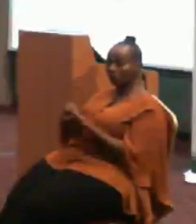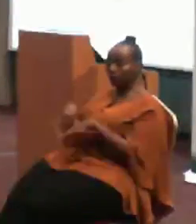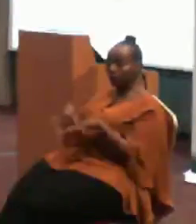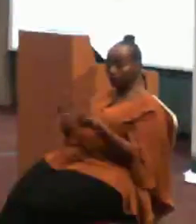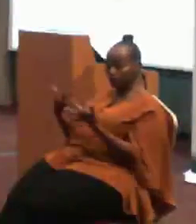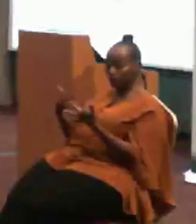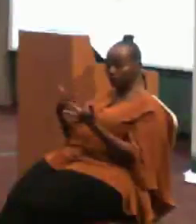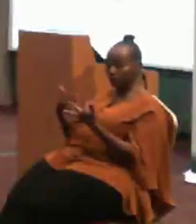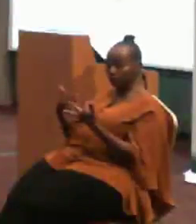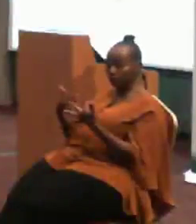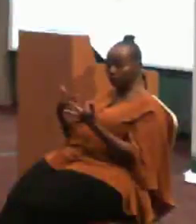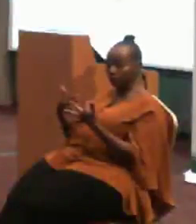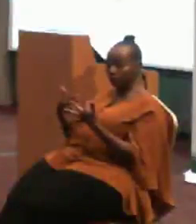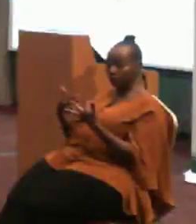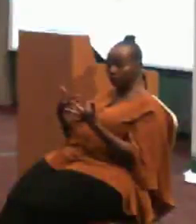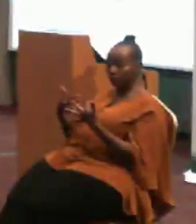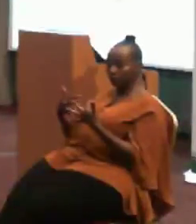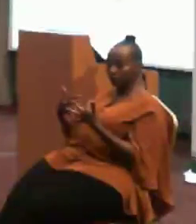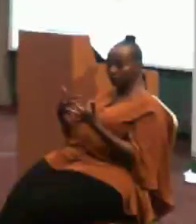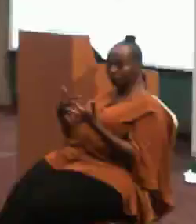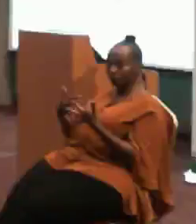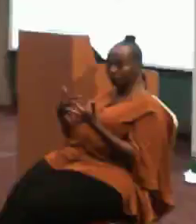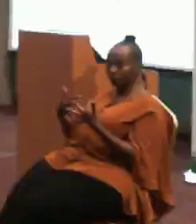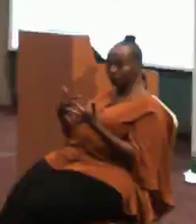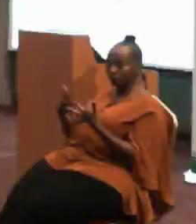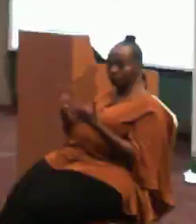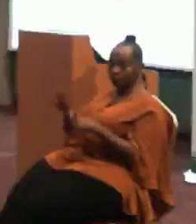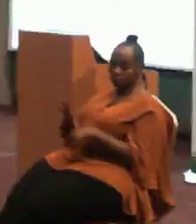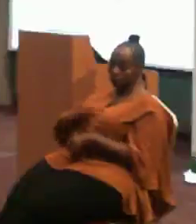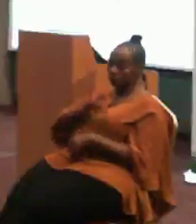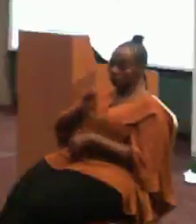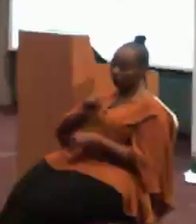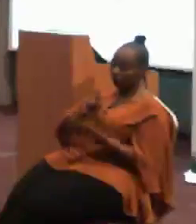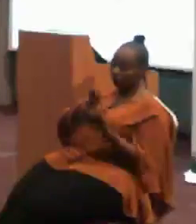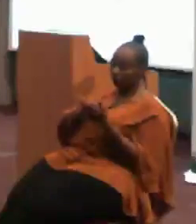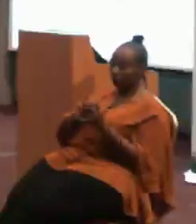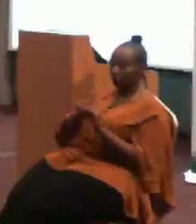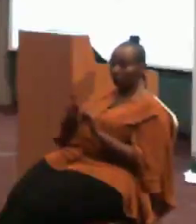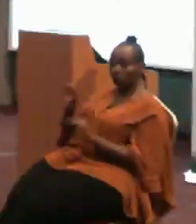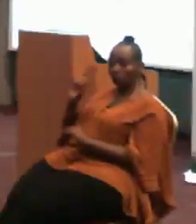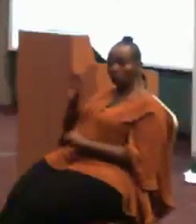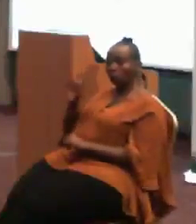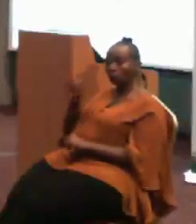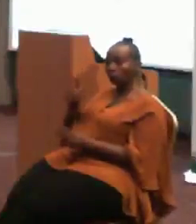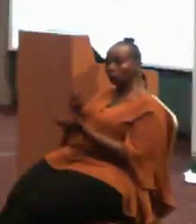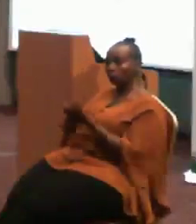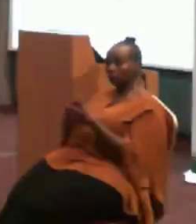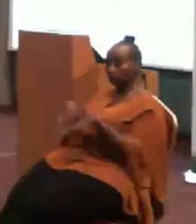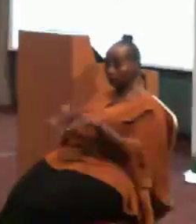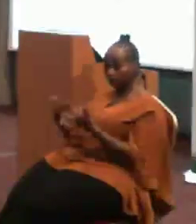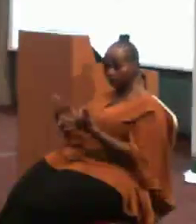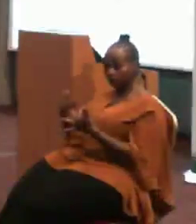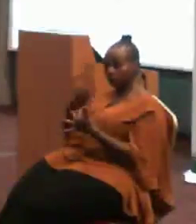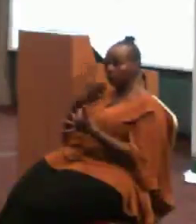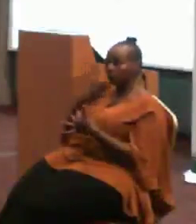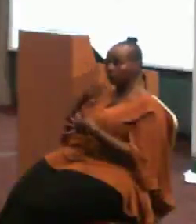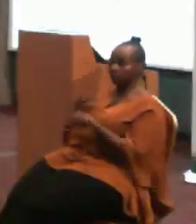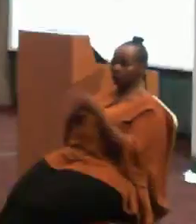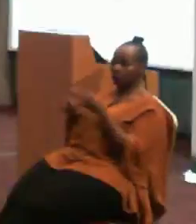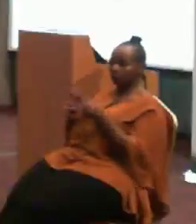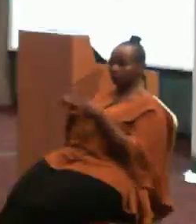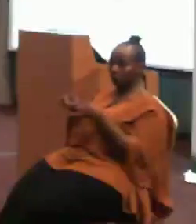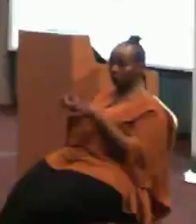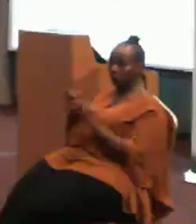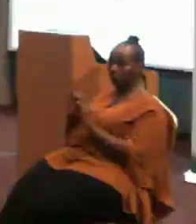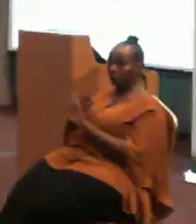the rest of the South Africa is paying. And if you think that is not the case, then just please explain it in